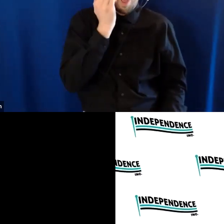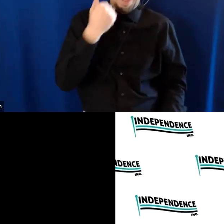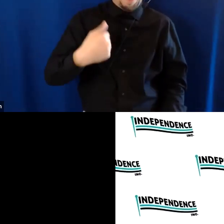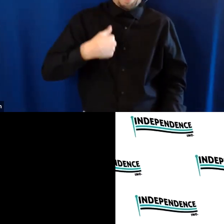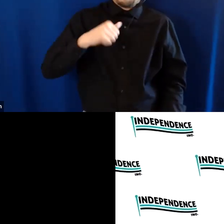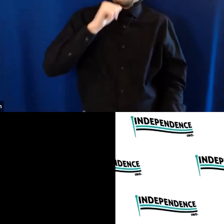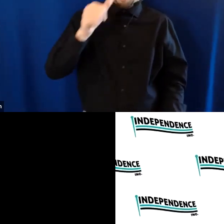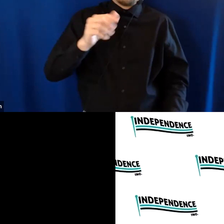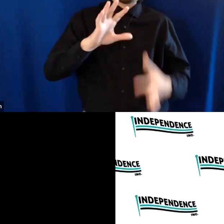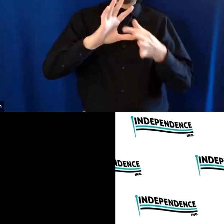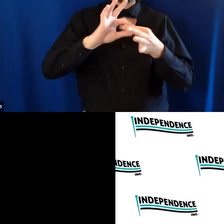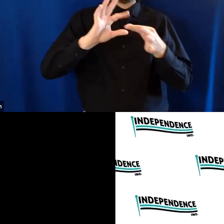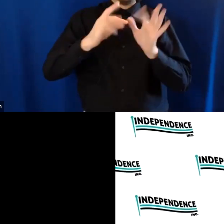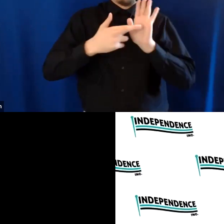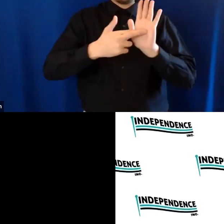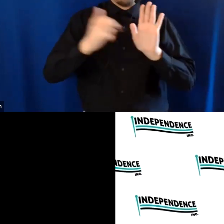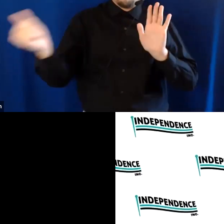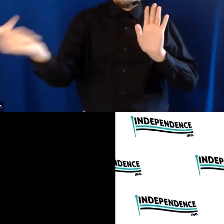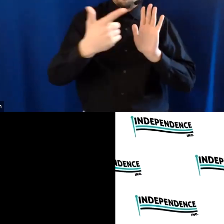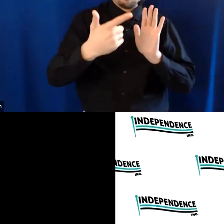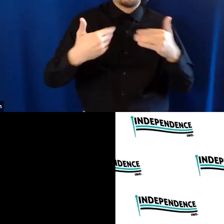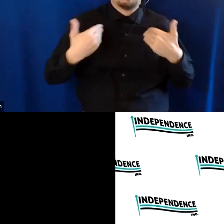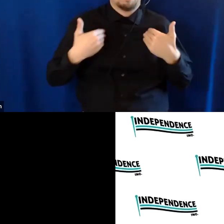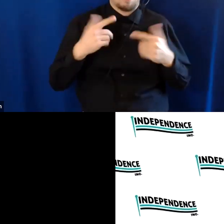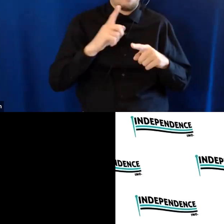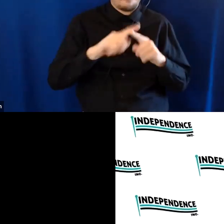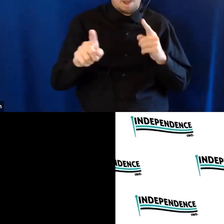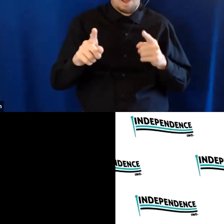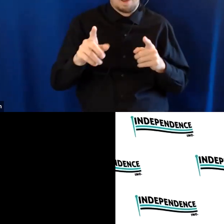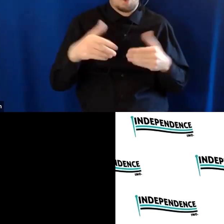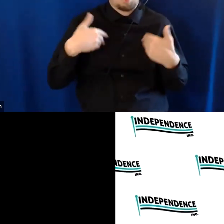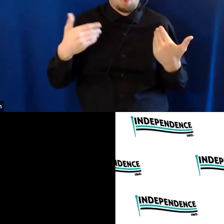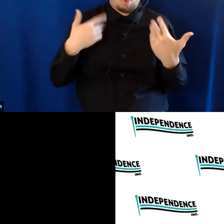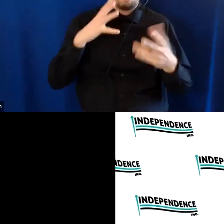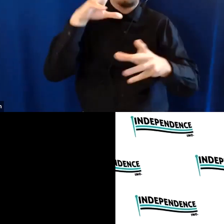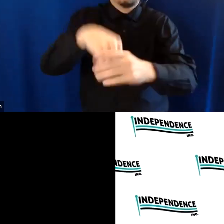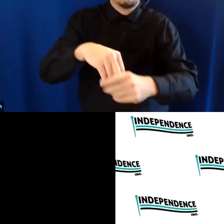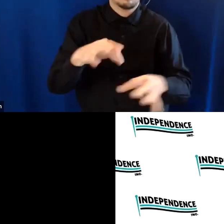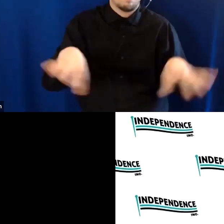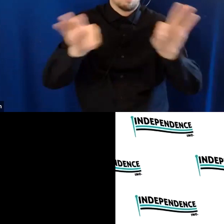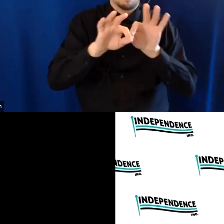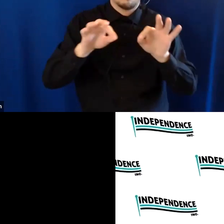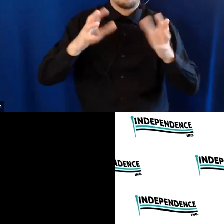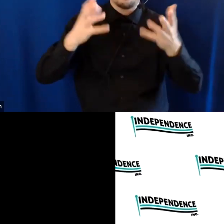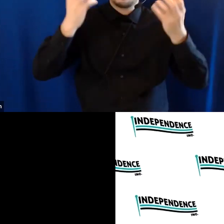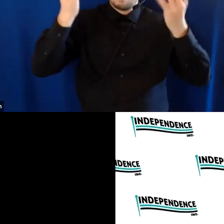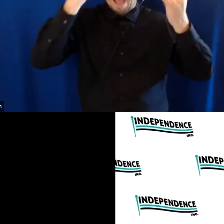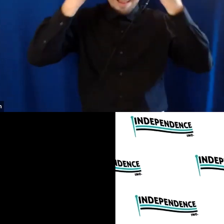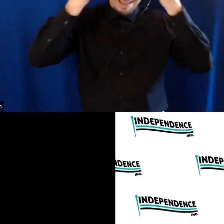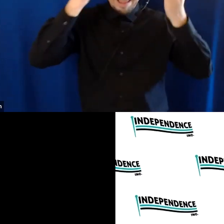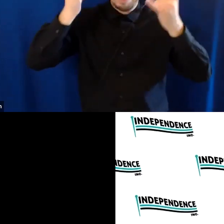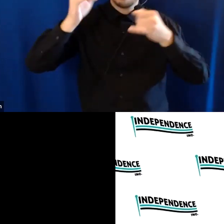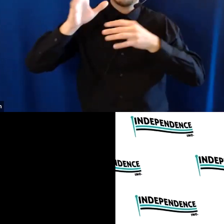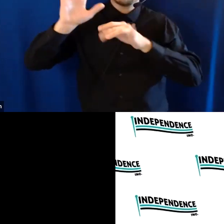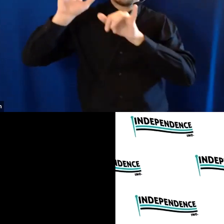all youth, but it definitely involves us. And it's just the more that we dismantle these structures and ideas and traditional